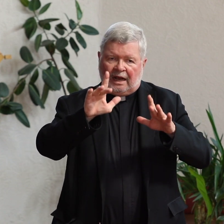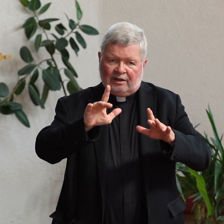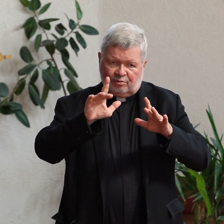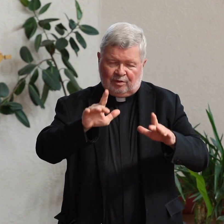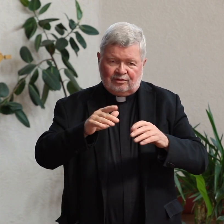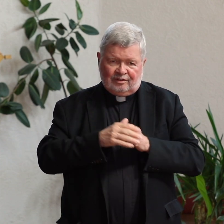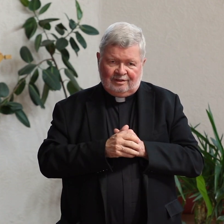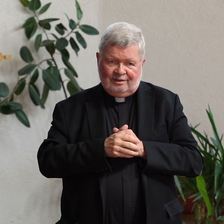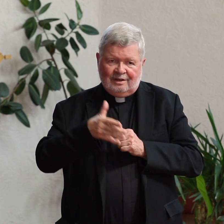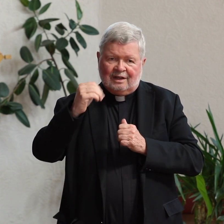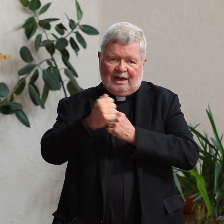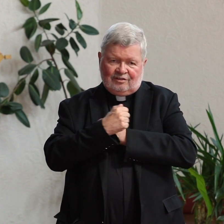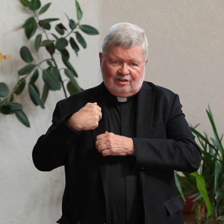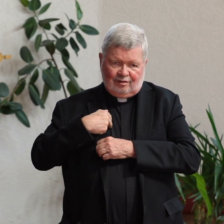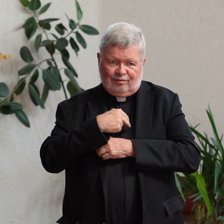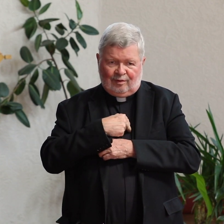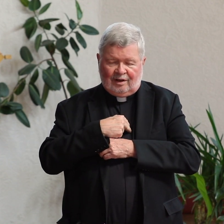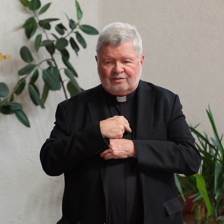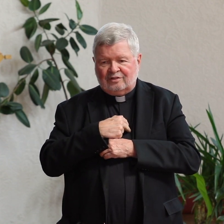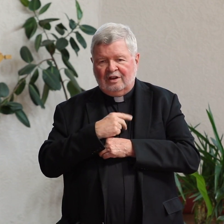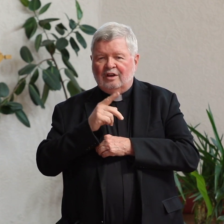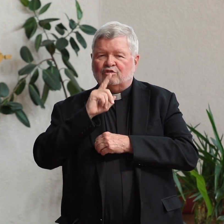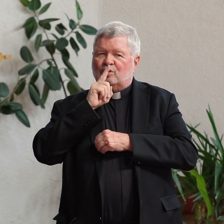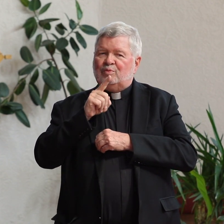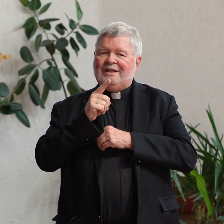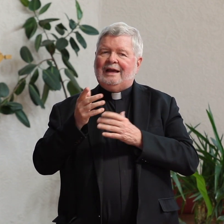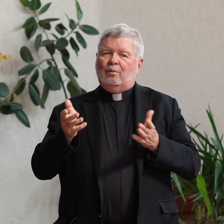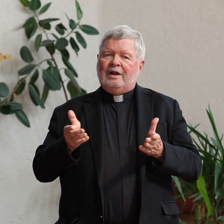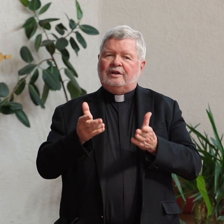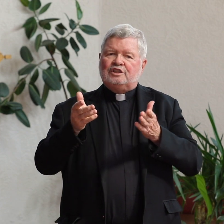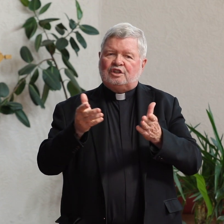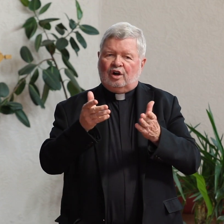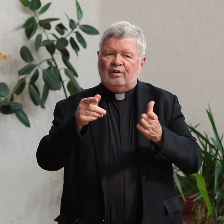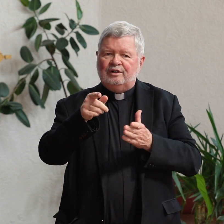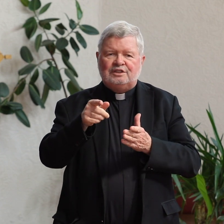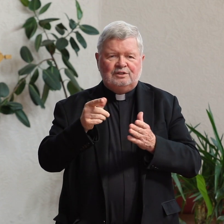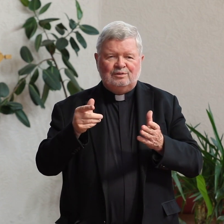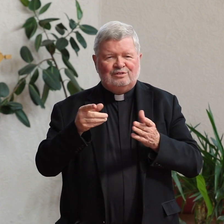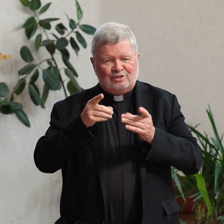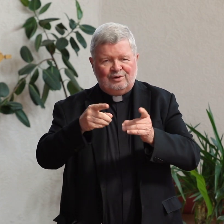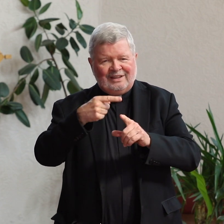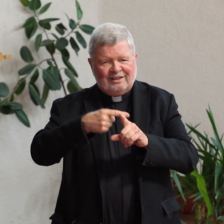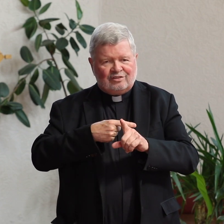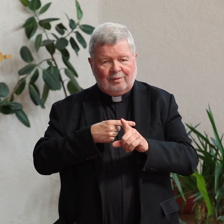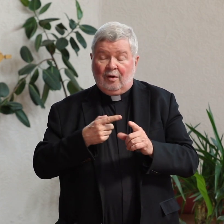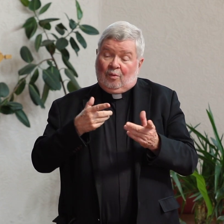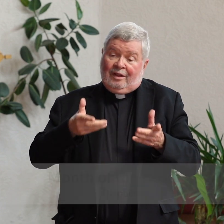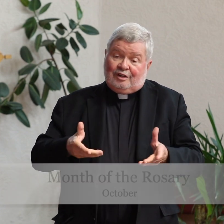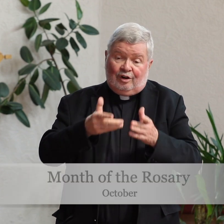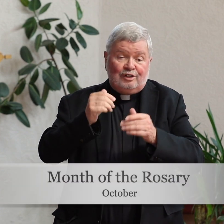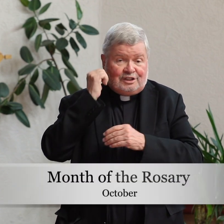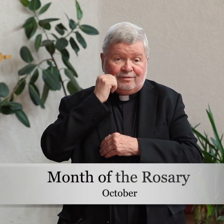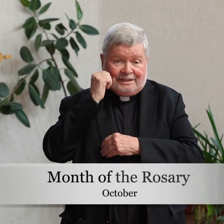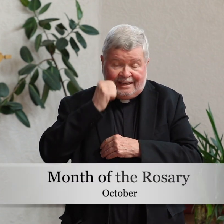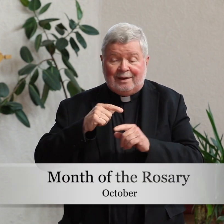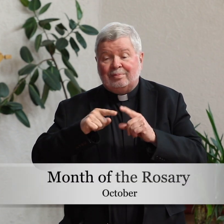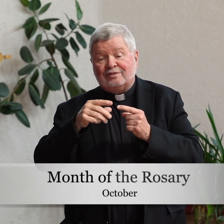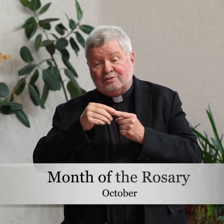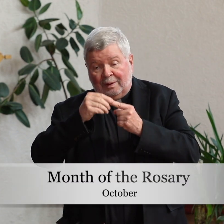God's mercy, God's love for us. So really, I want to encourage you during this month, well, encourage you every day, but